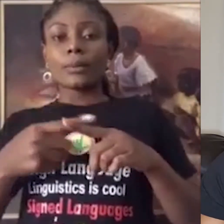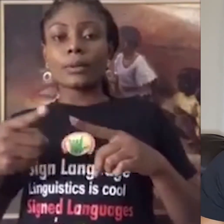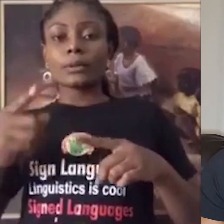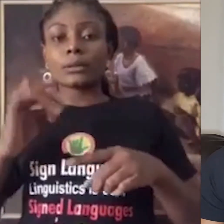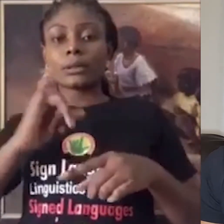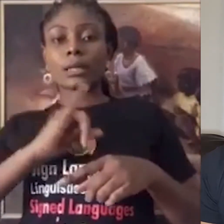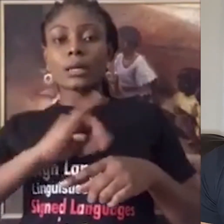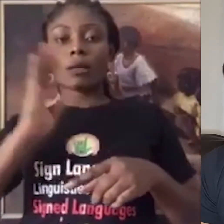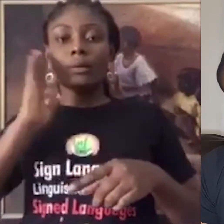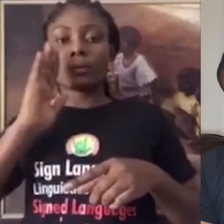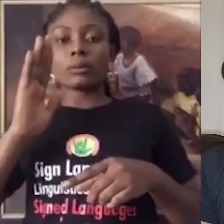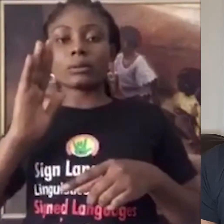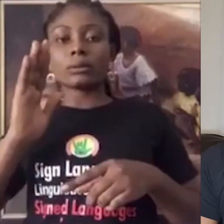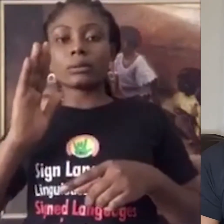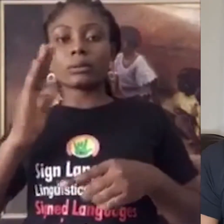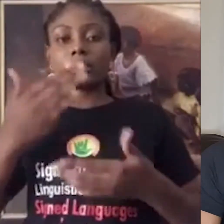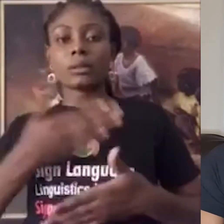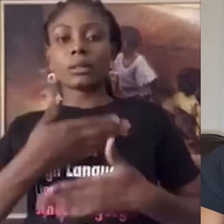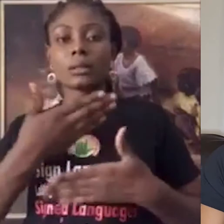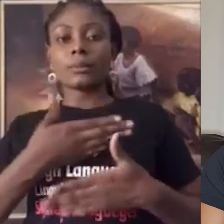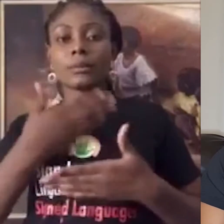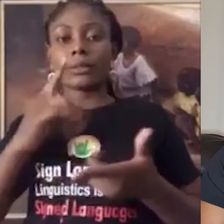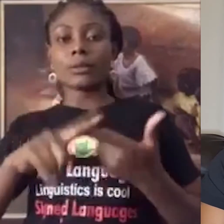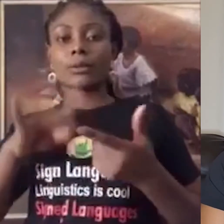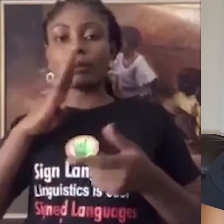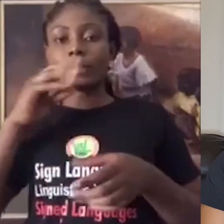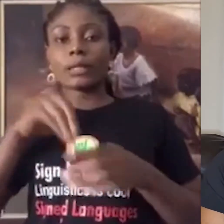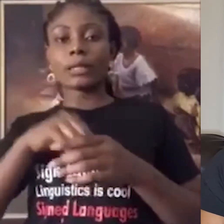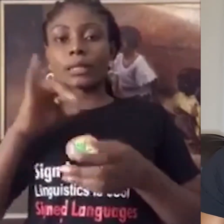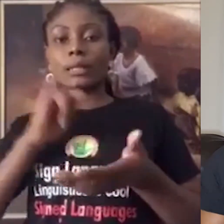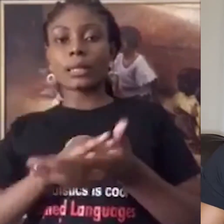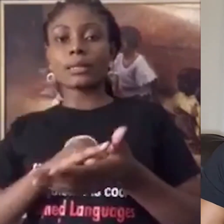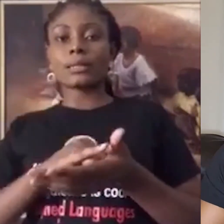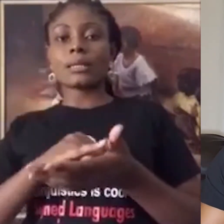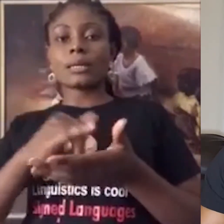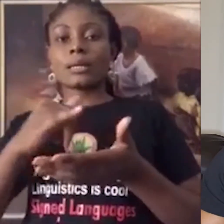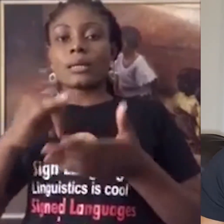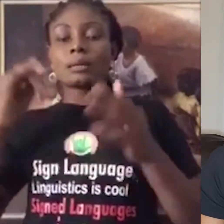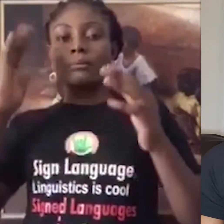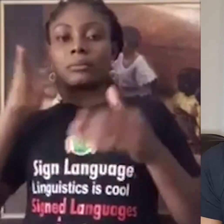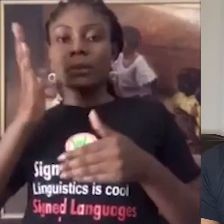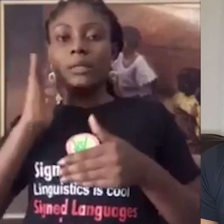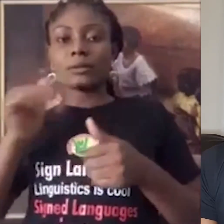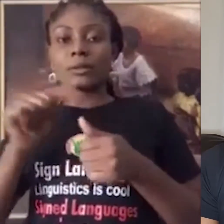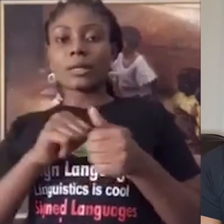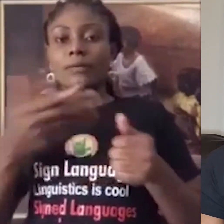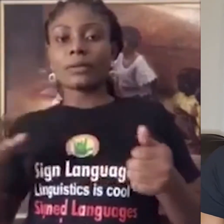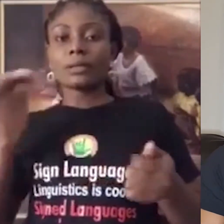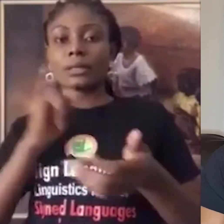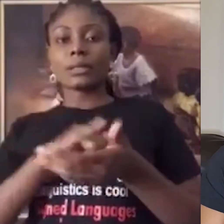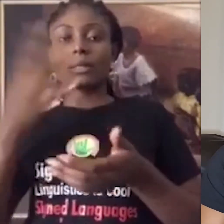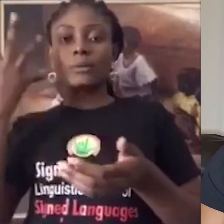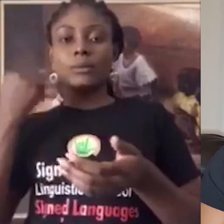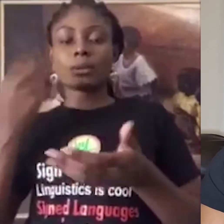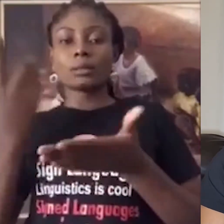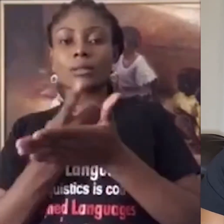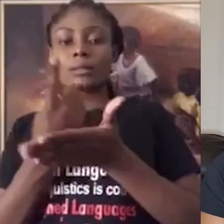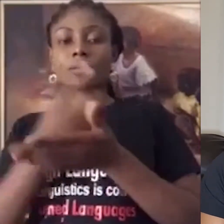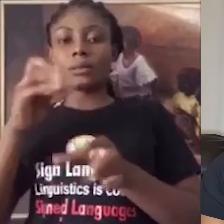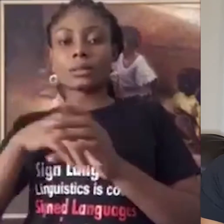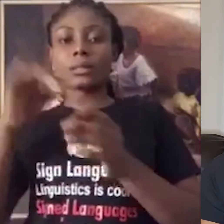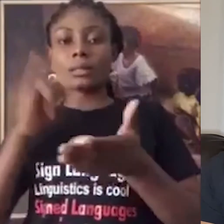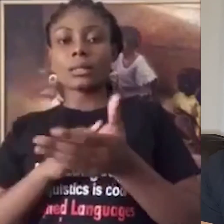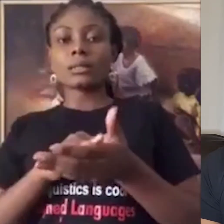was glad to be in that lecture yesterday, and the lecture was great. Everything that was discussed in the